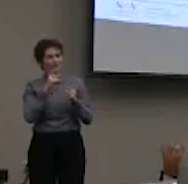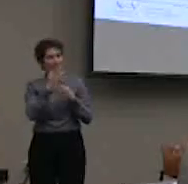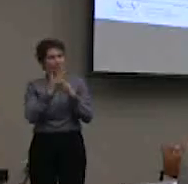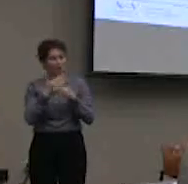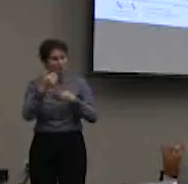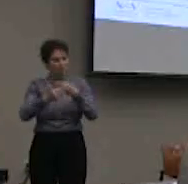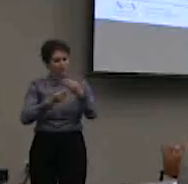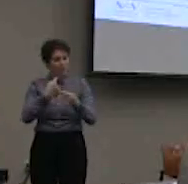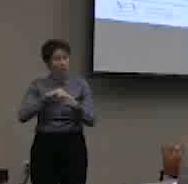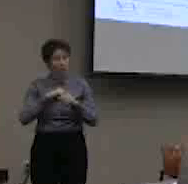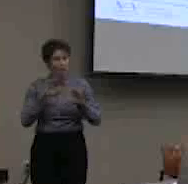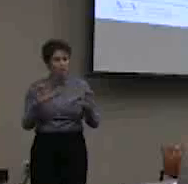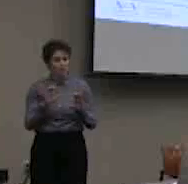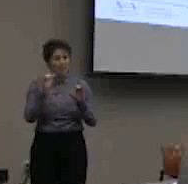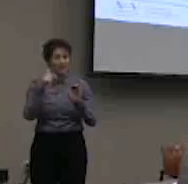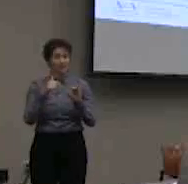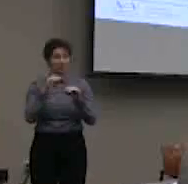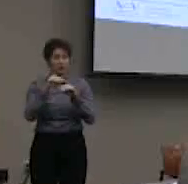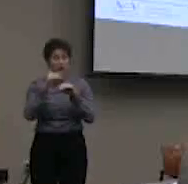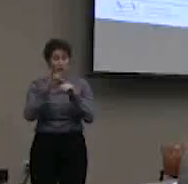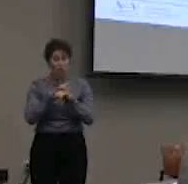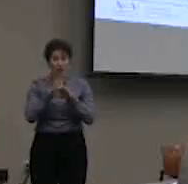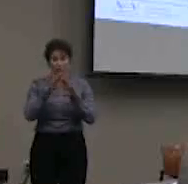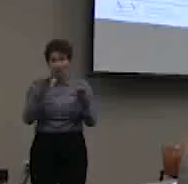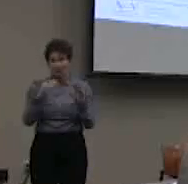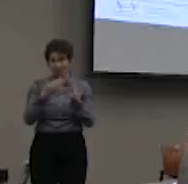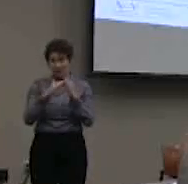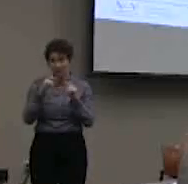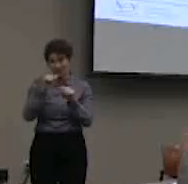and that this work can help us do. So thank you.